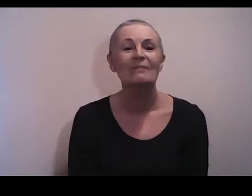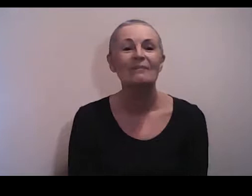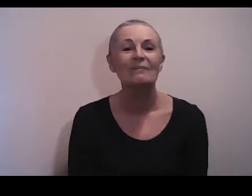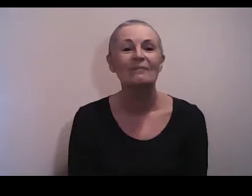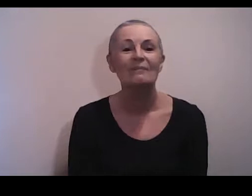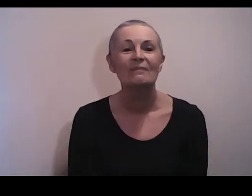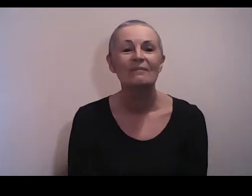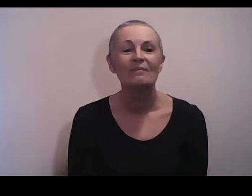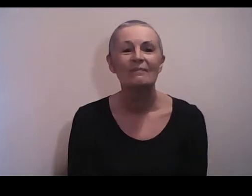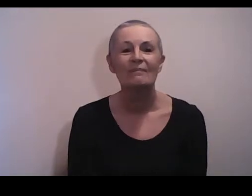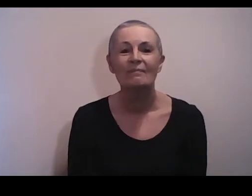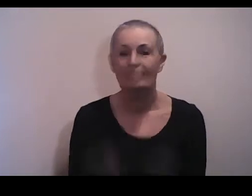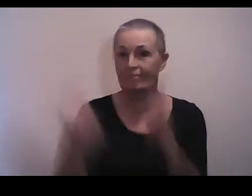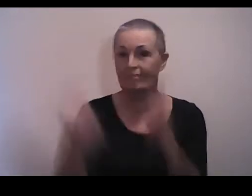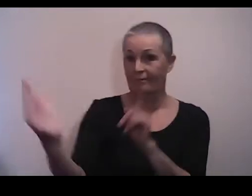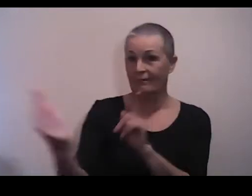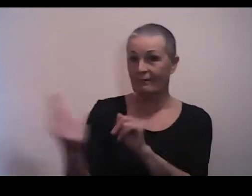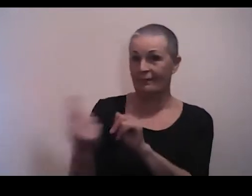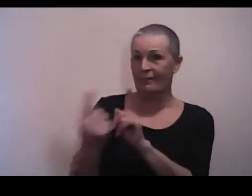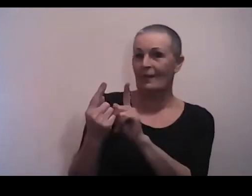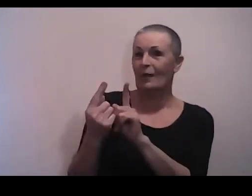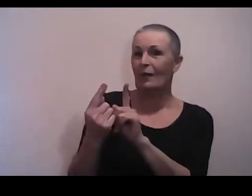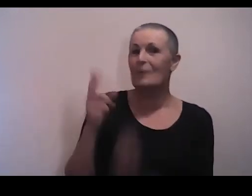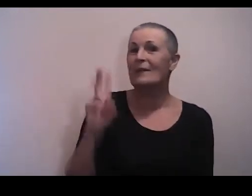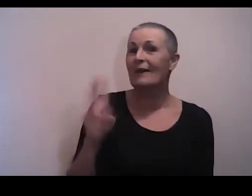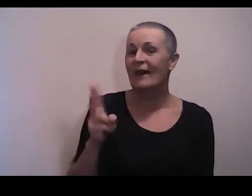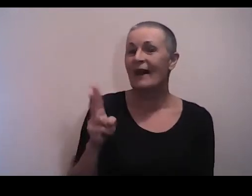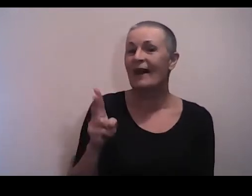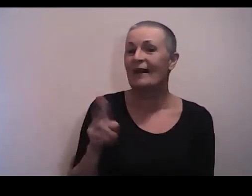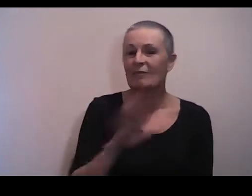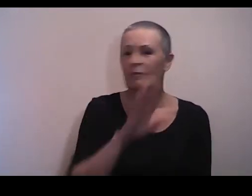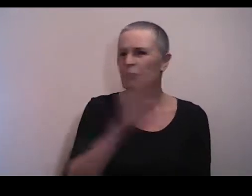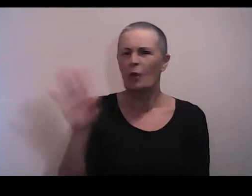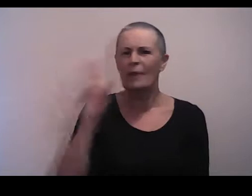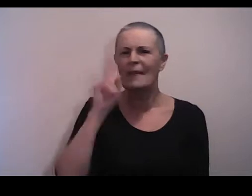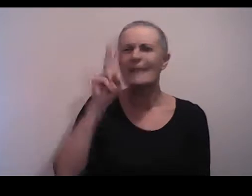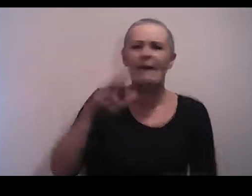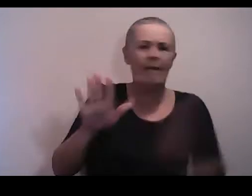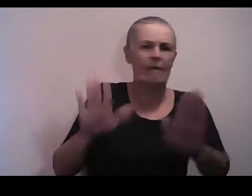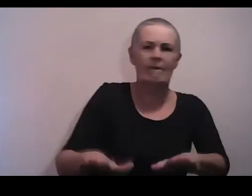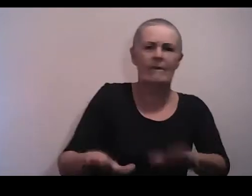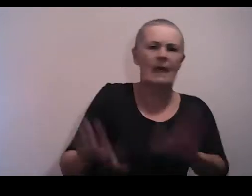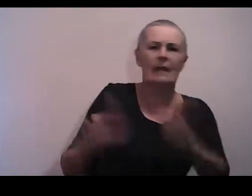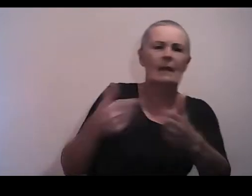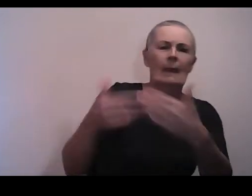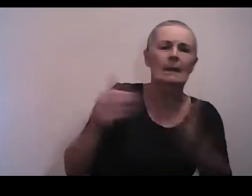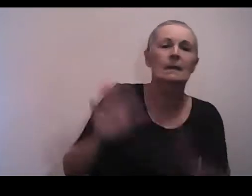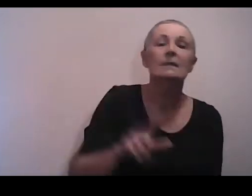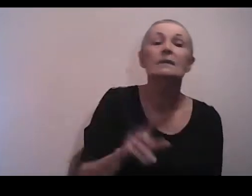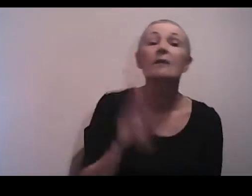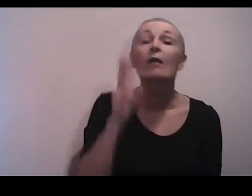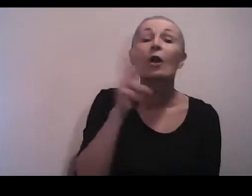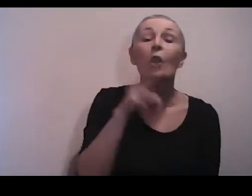I'll come a bit closer. Again, you don't need to see my feet for this exercise. So I'll sit